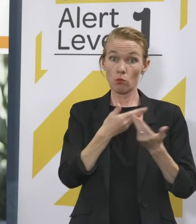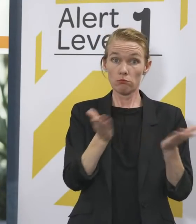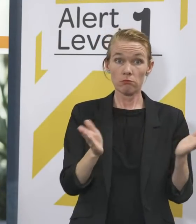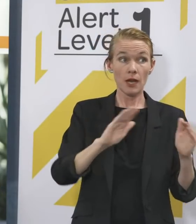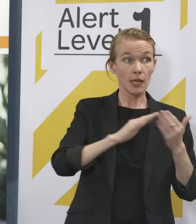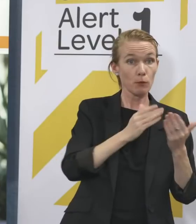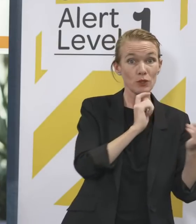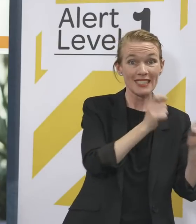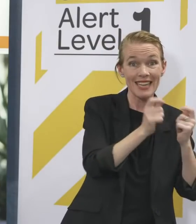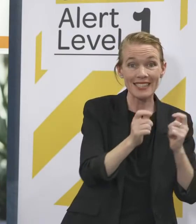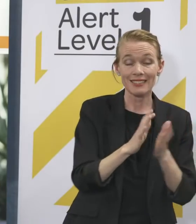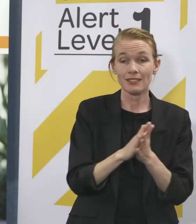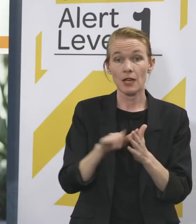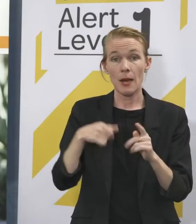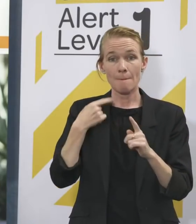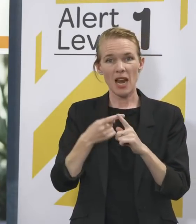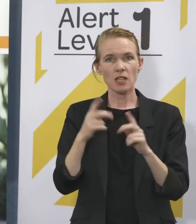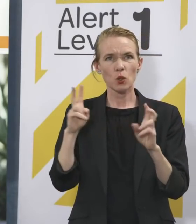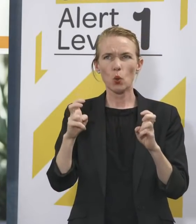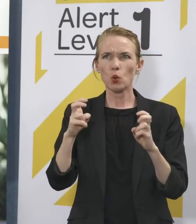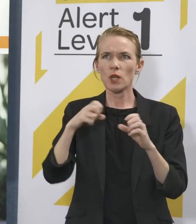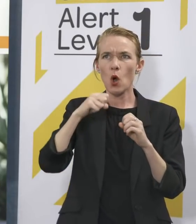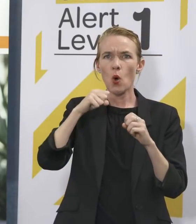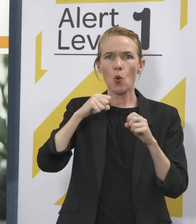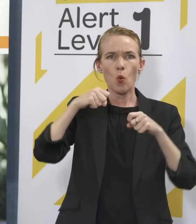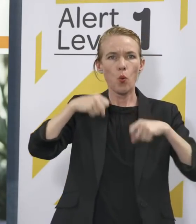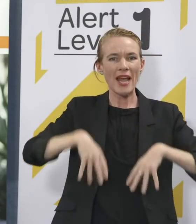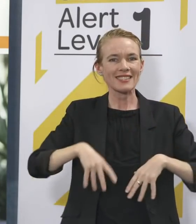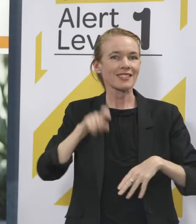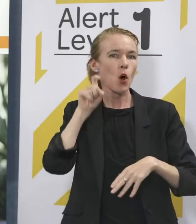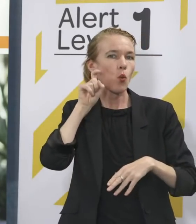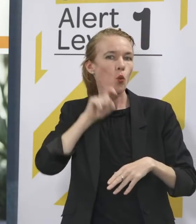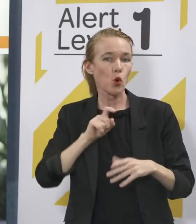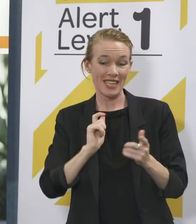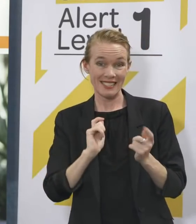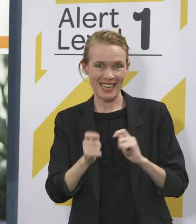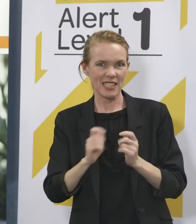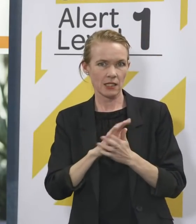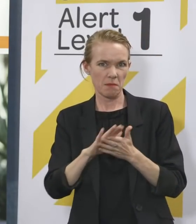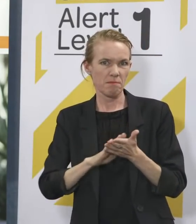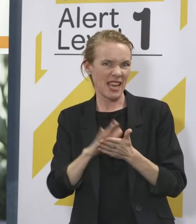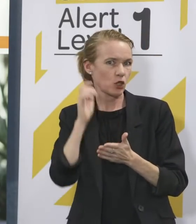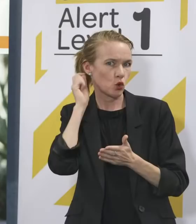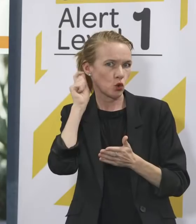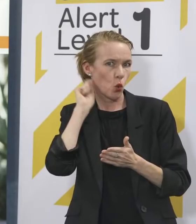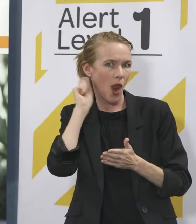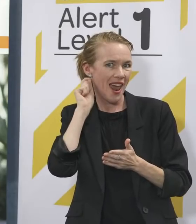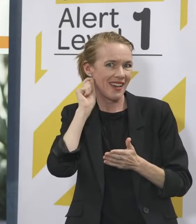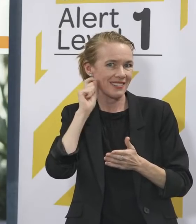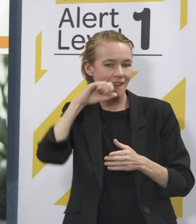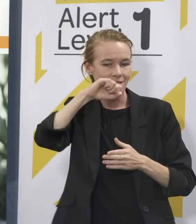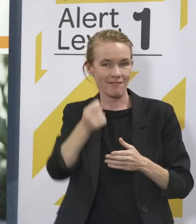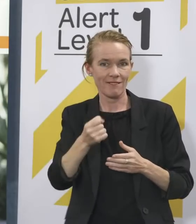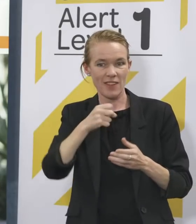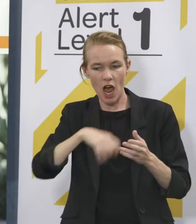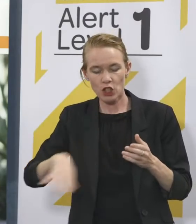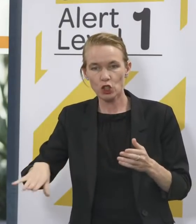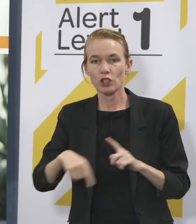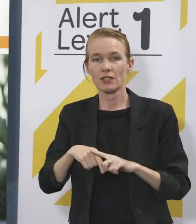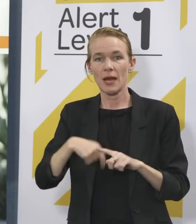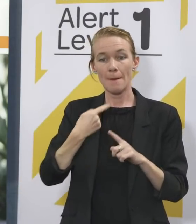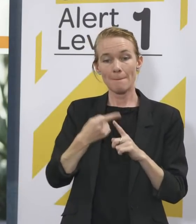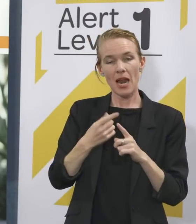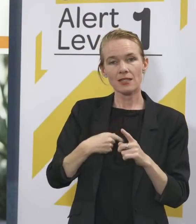the wastewater testing, and of course our health stat and other influenza-like